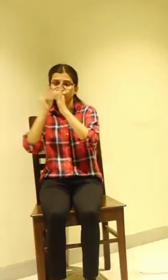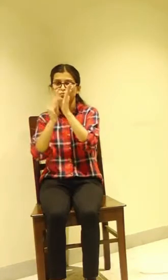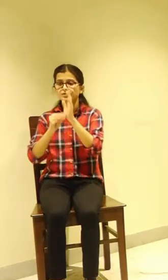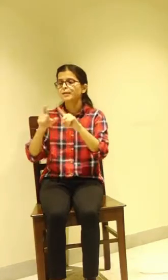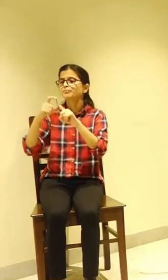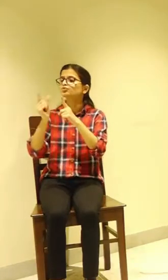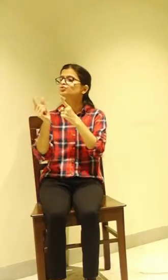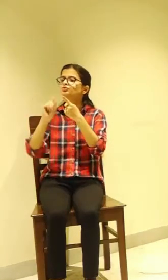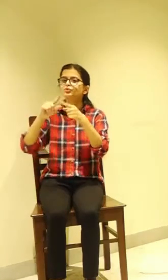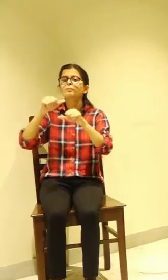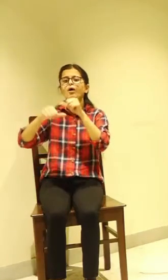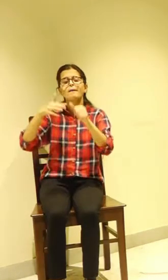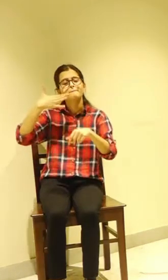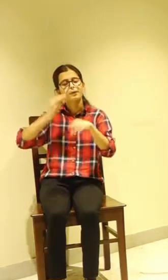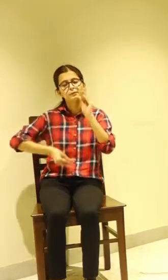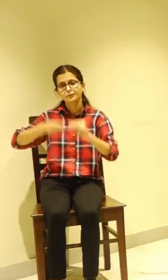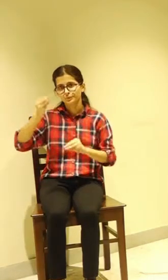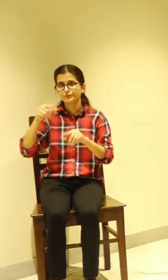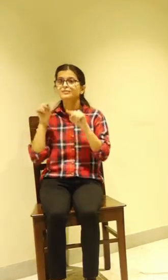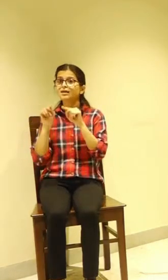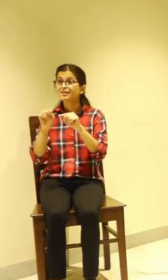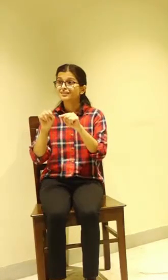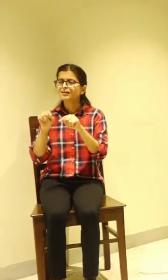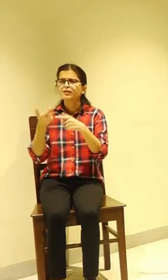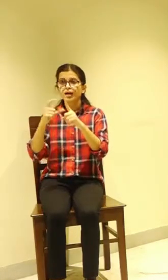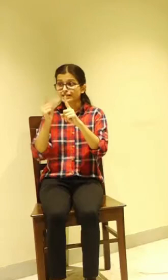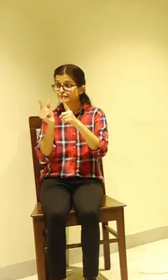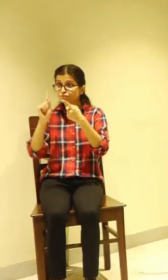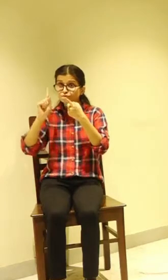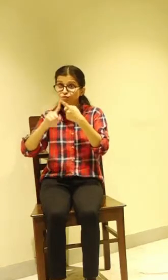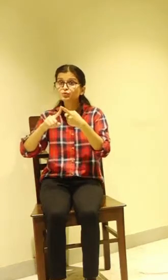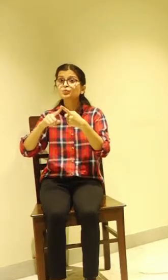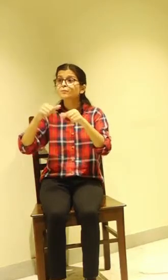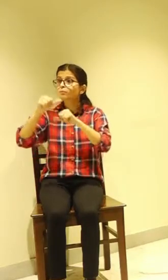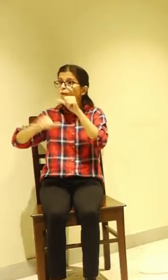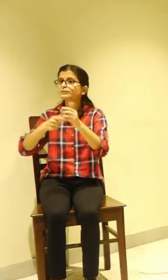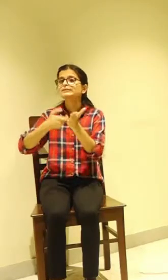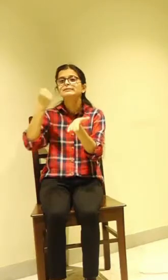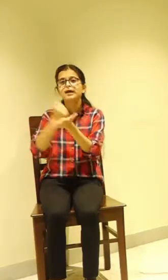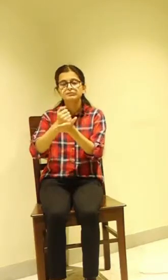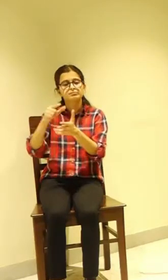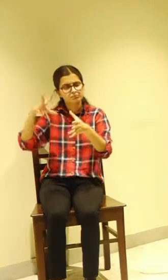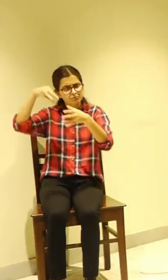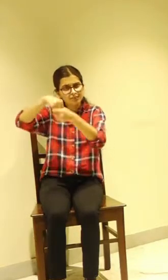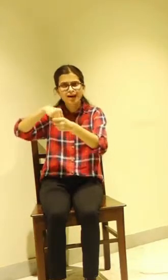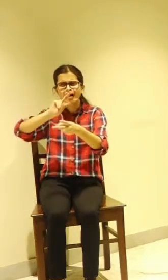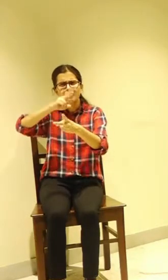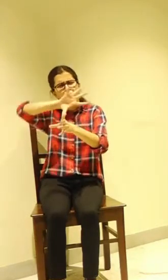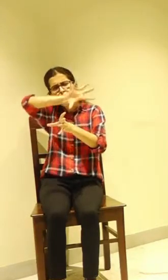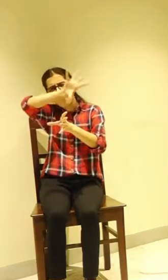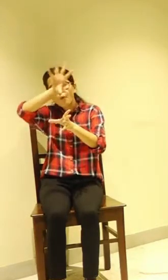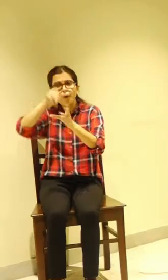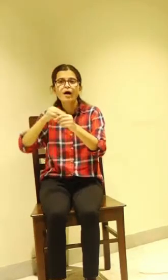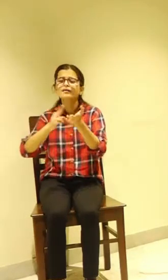Rights? And this is most important. Specific types of due process rights which are part of the entire panoply of